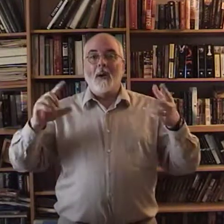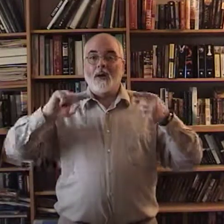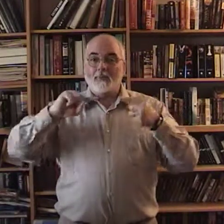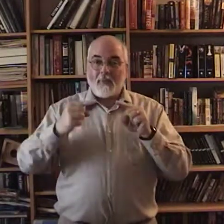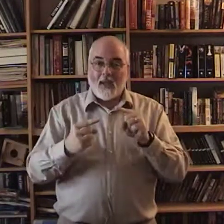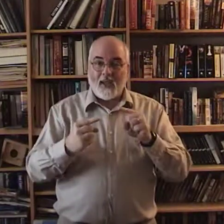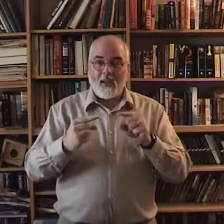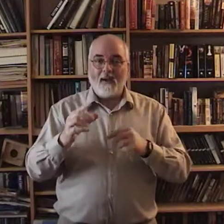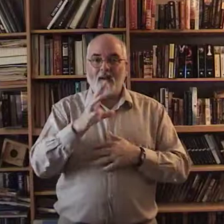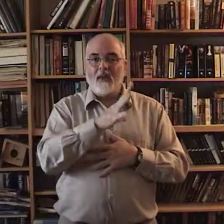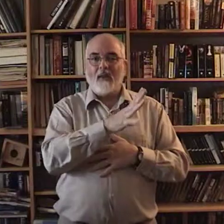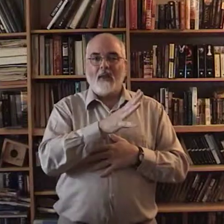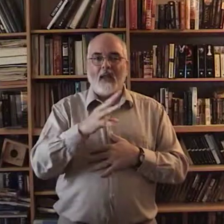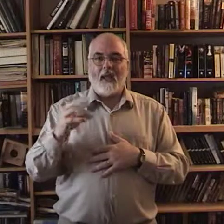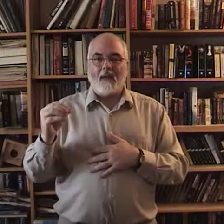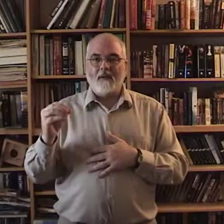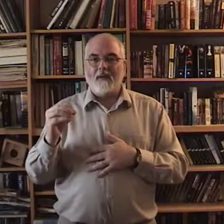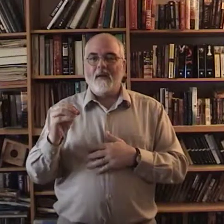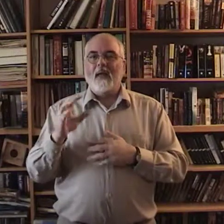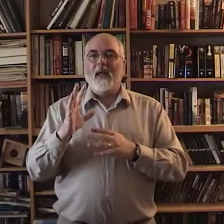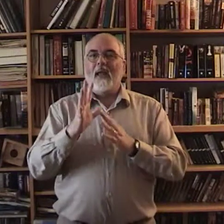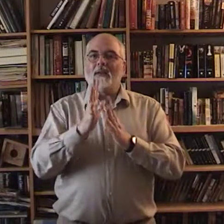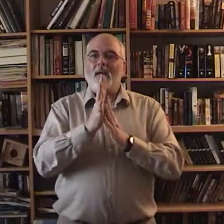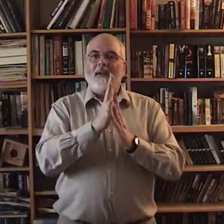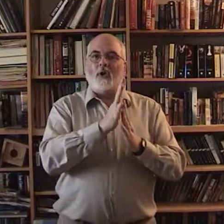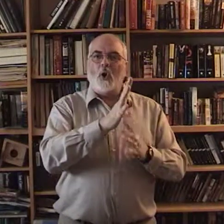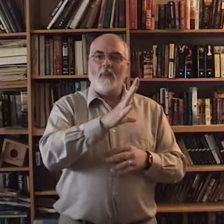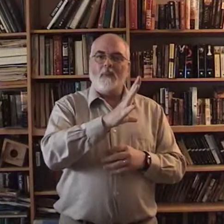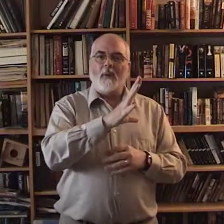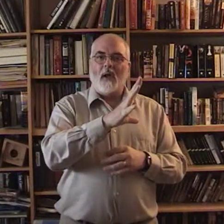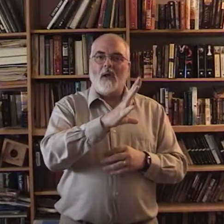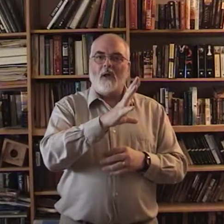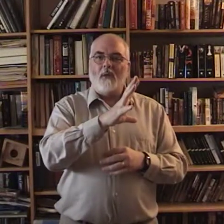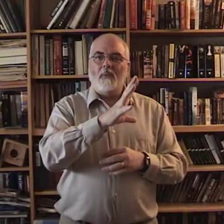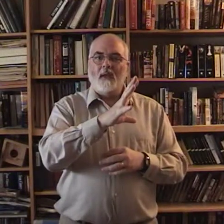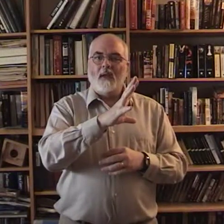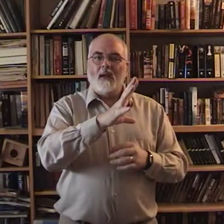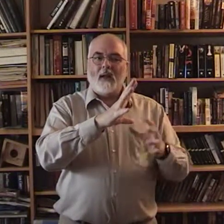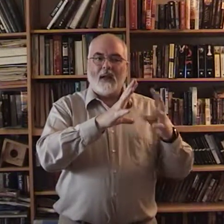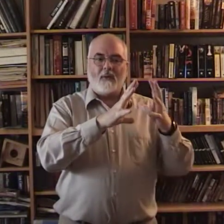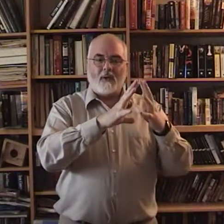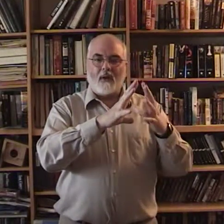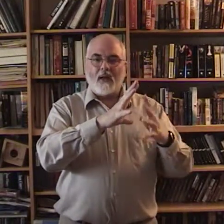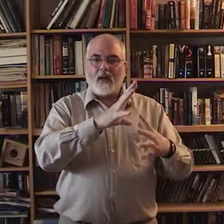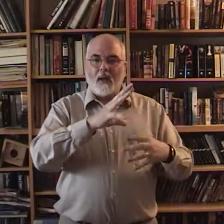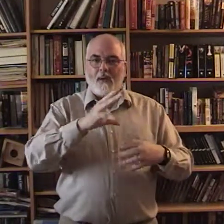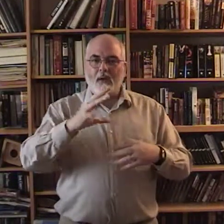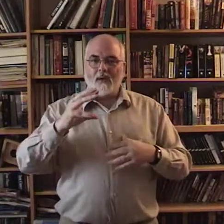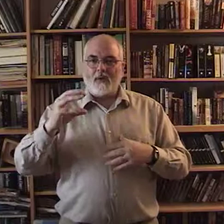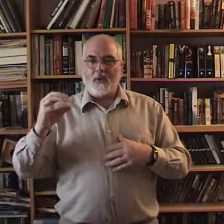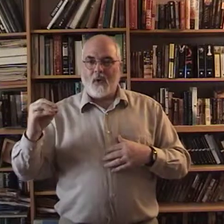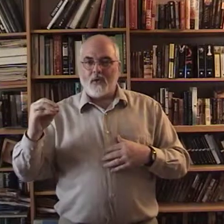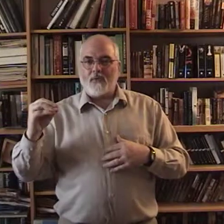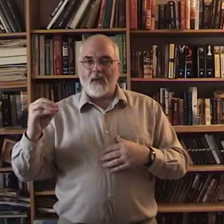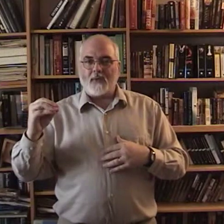Much pain and it's kind of an open palm out coming into all the fingers